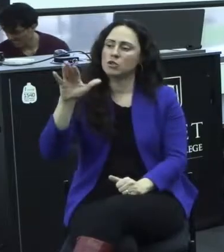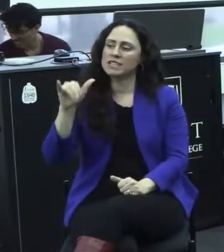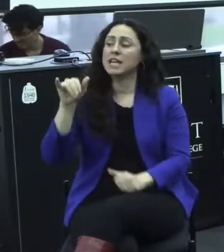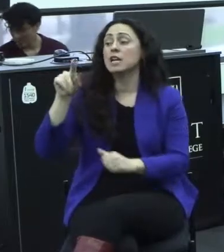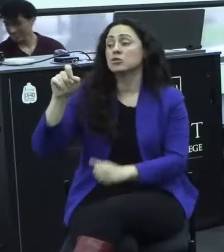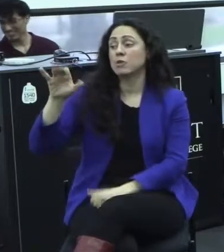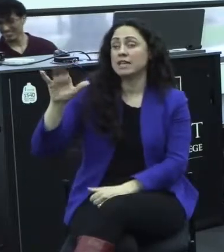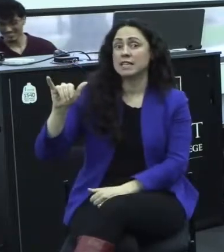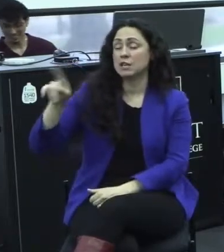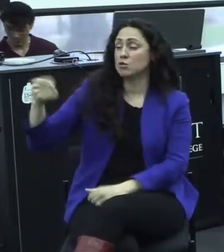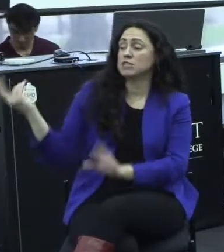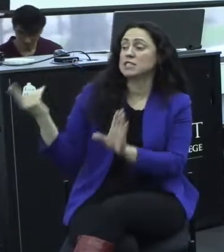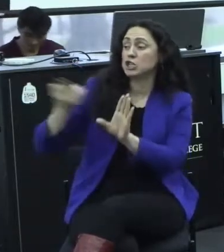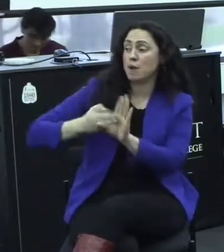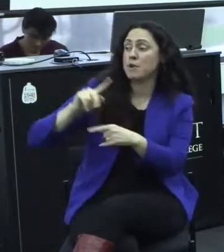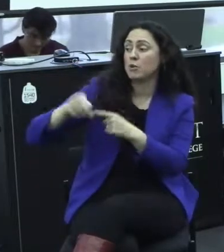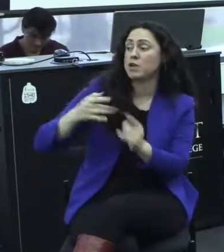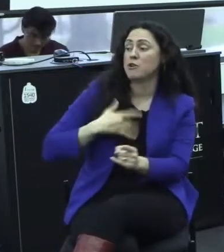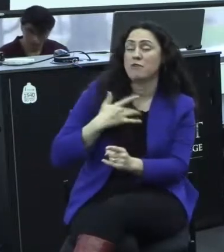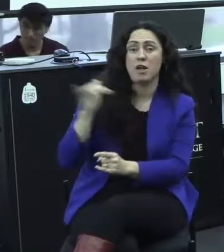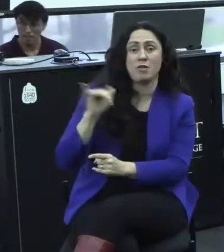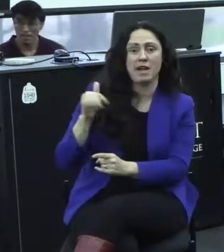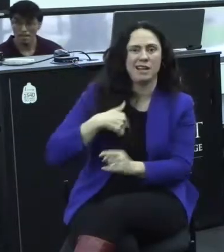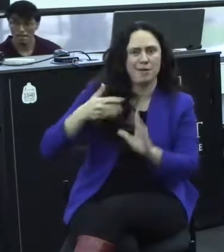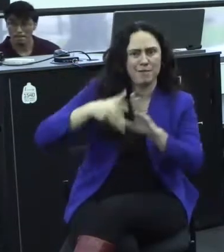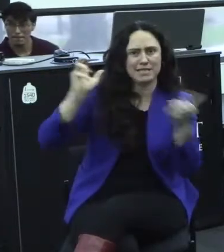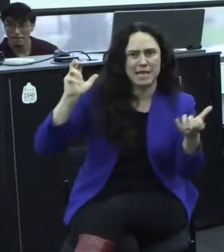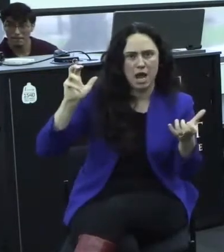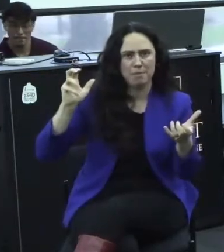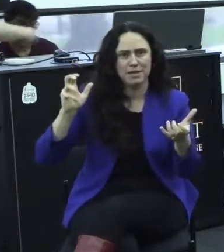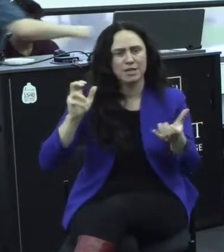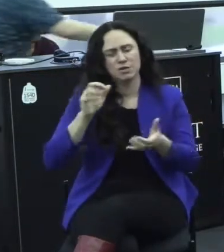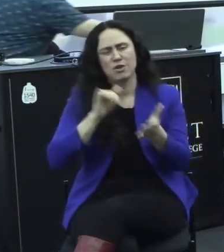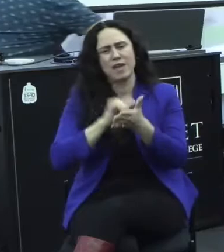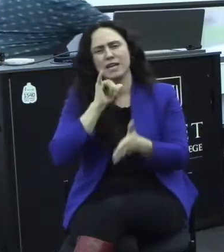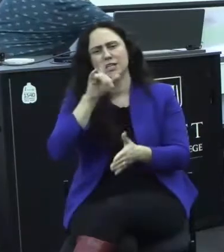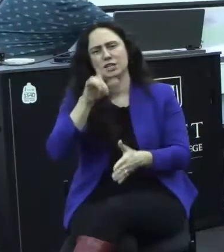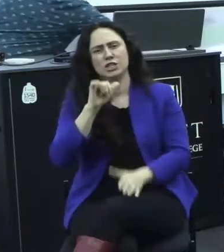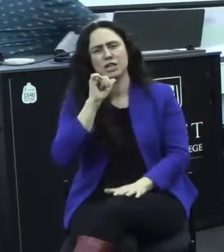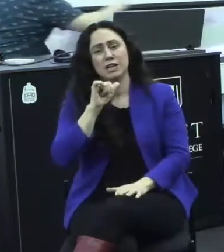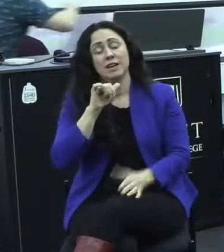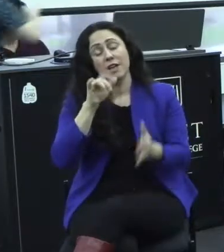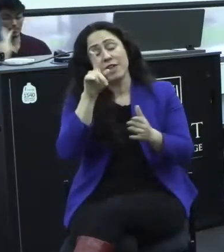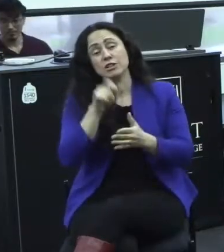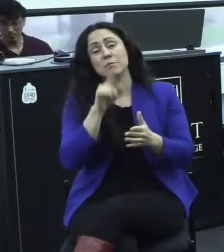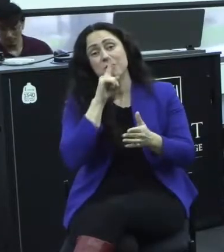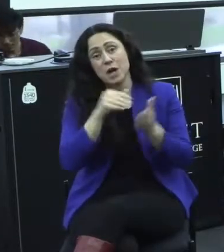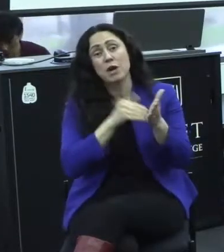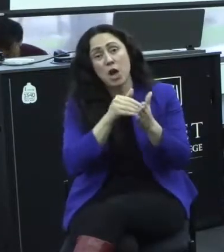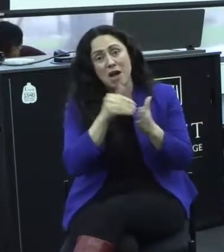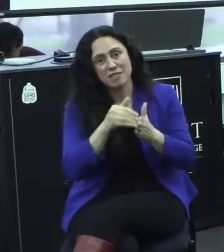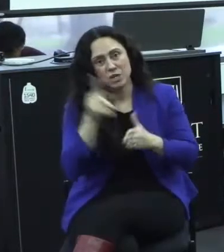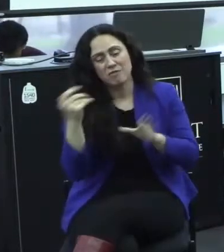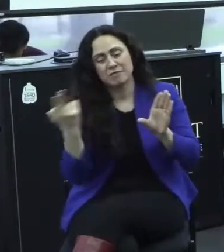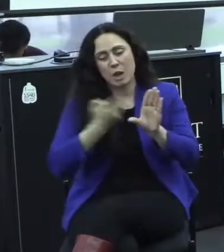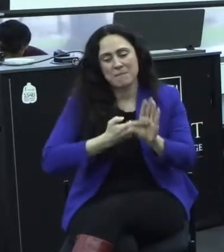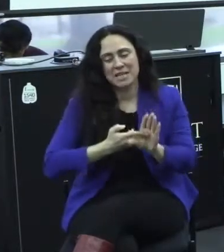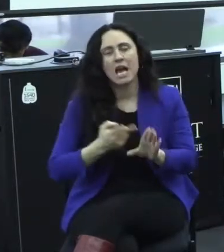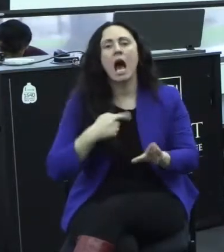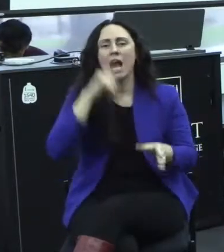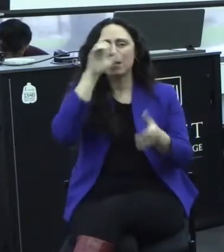jump in whenever you feel like I'm messing something up, so that shouldn't be too often. That should be actually very often. I believe there's